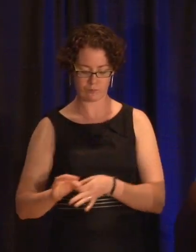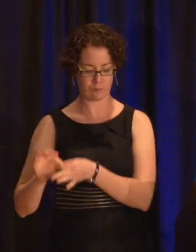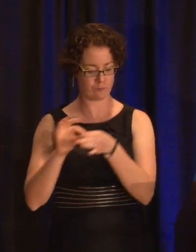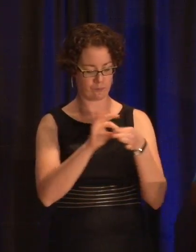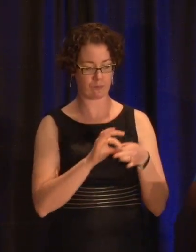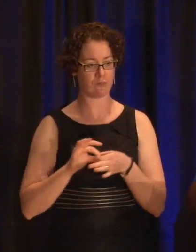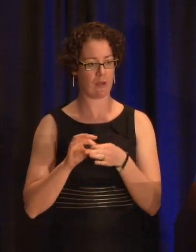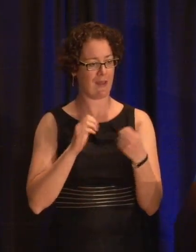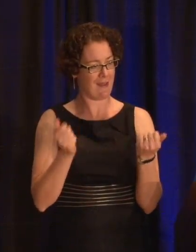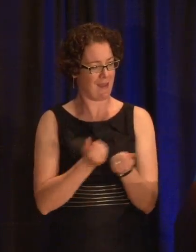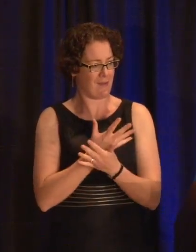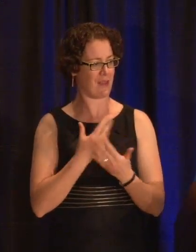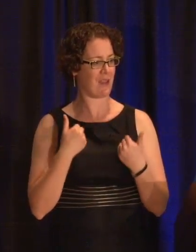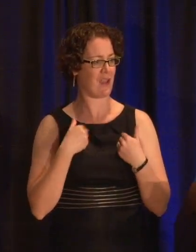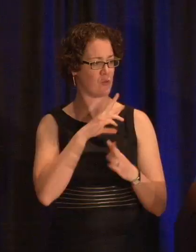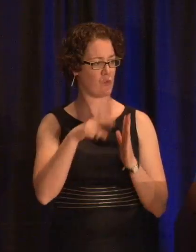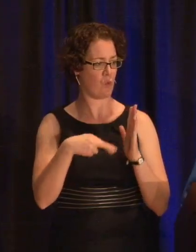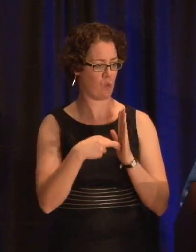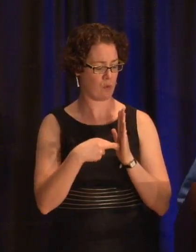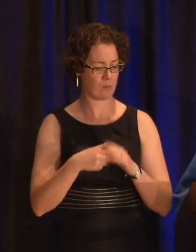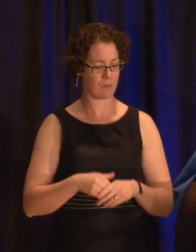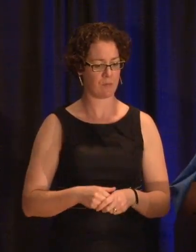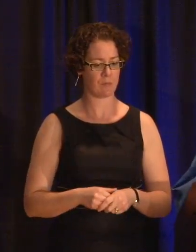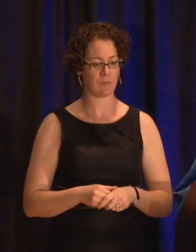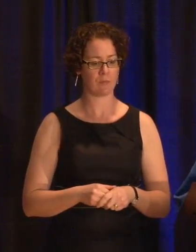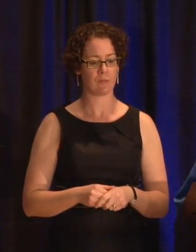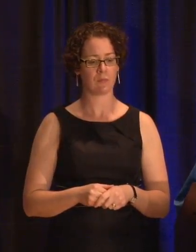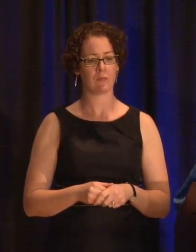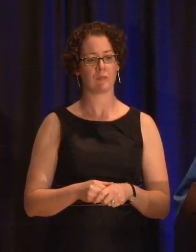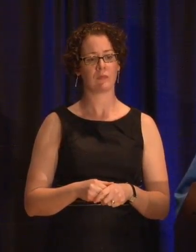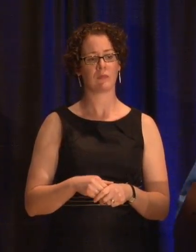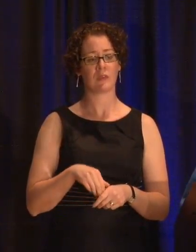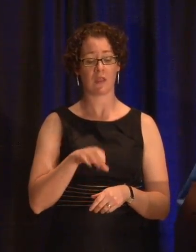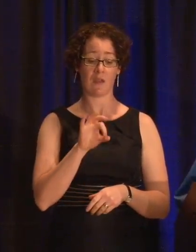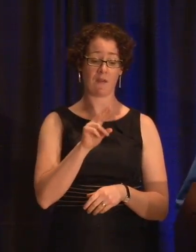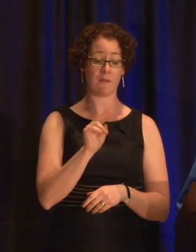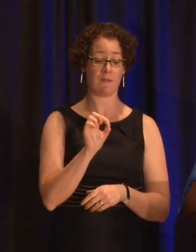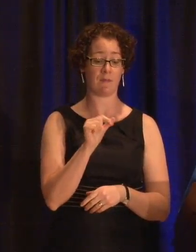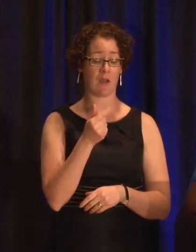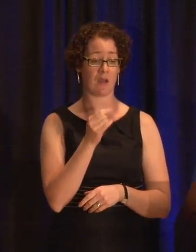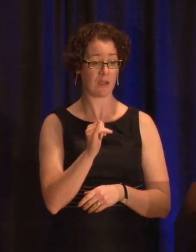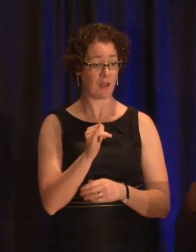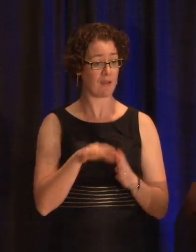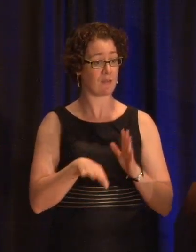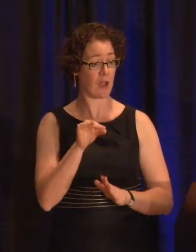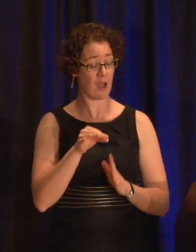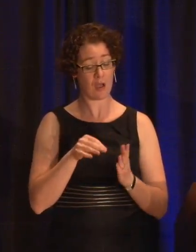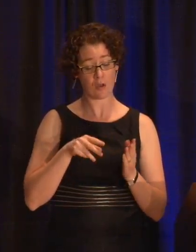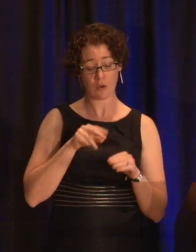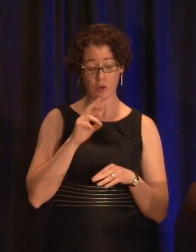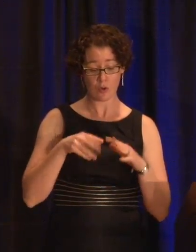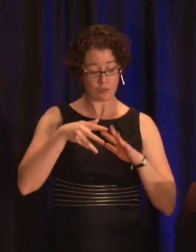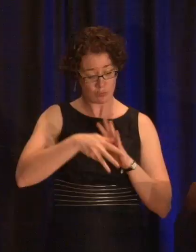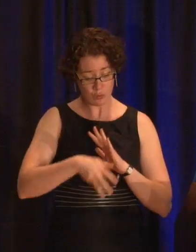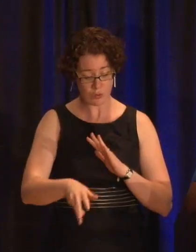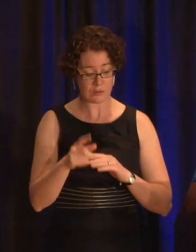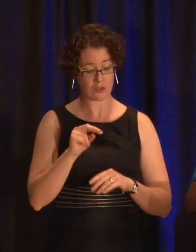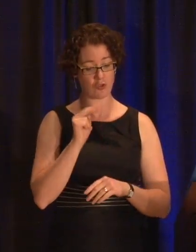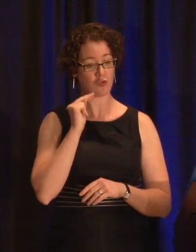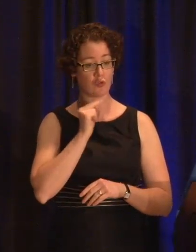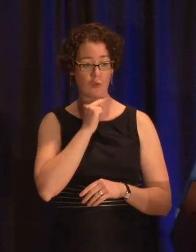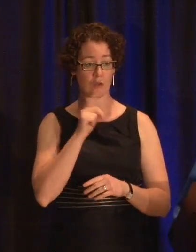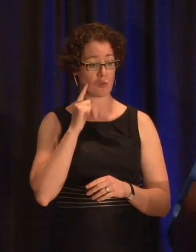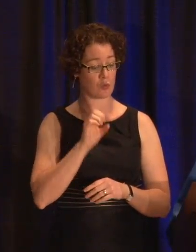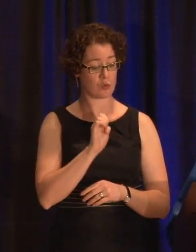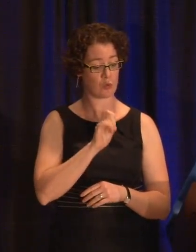has its own role to play. Like mycorrhizal fungi helps bind root systems to nutrients in the soil,